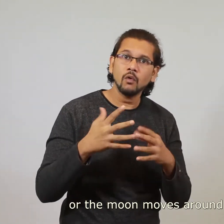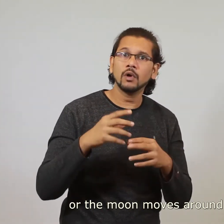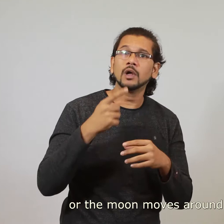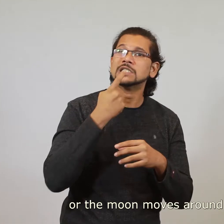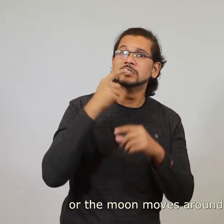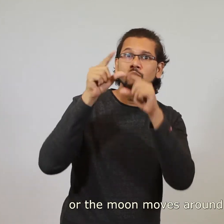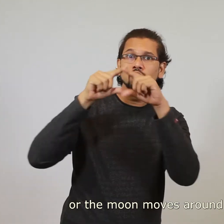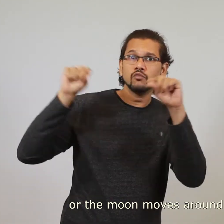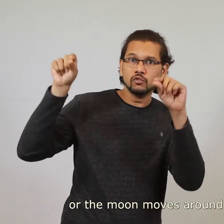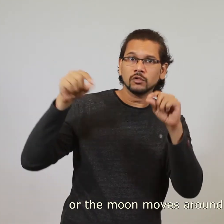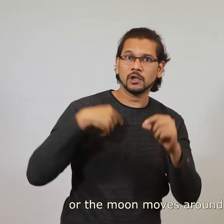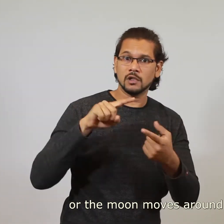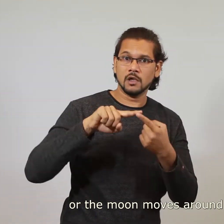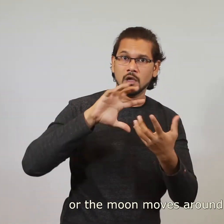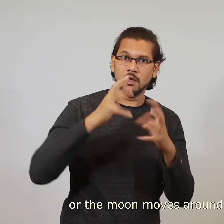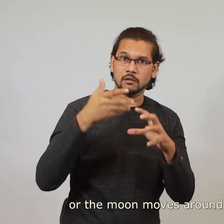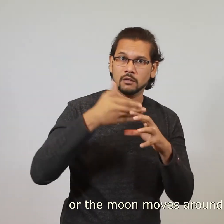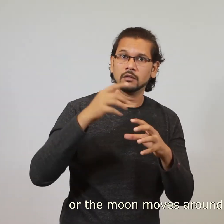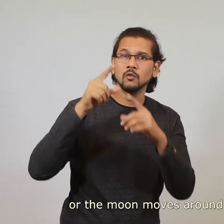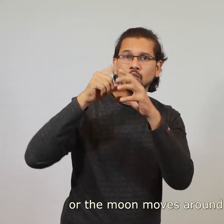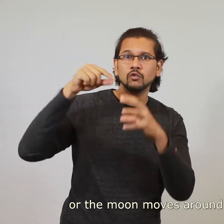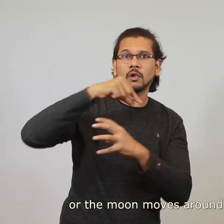Or the moon moves around the earth.